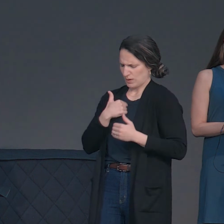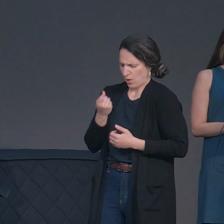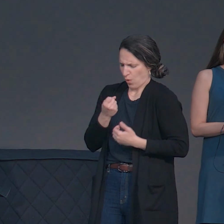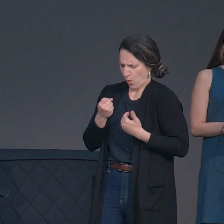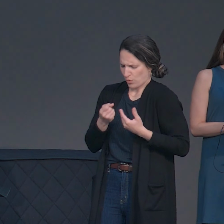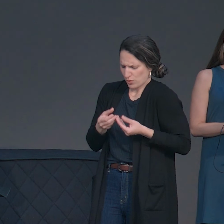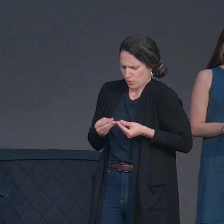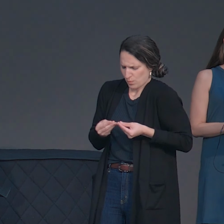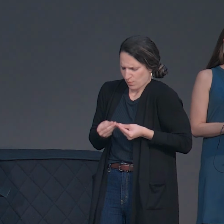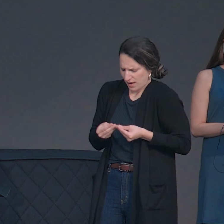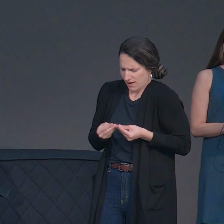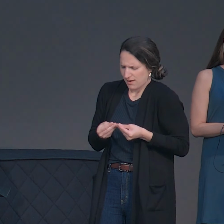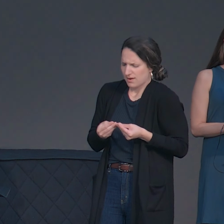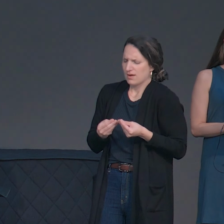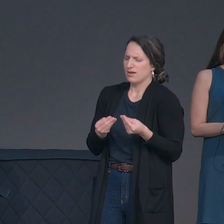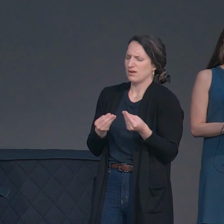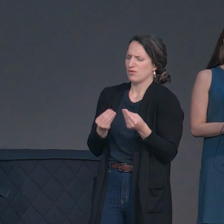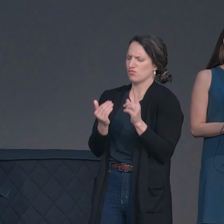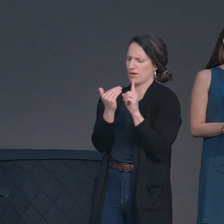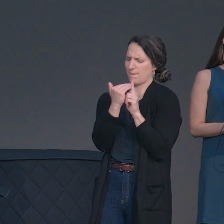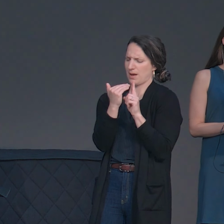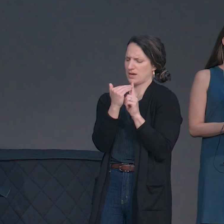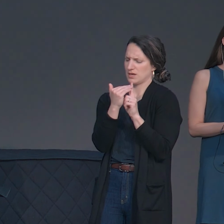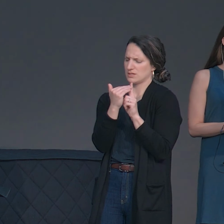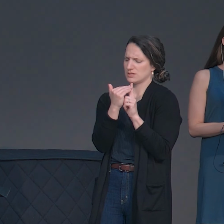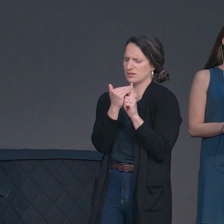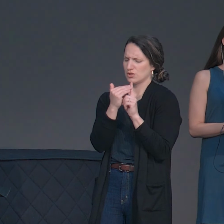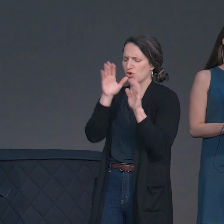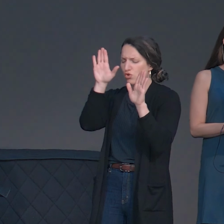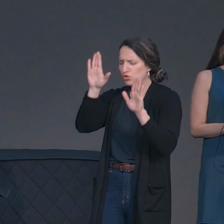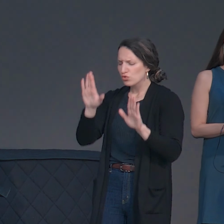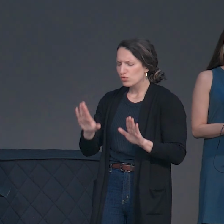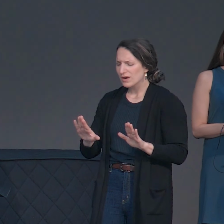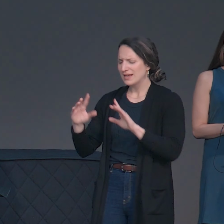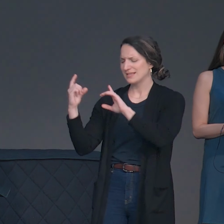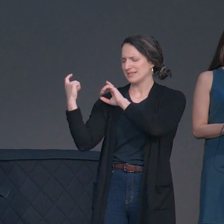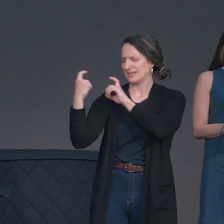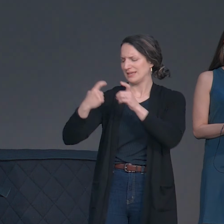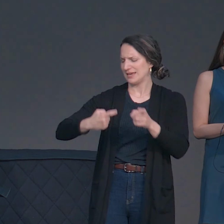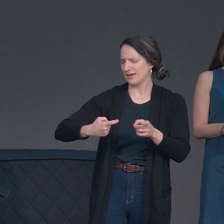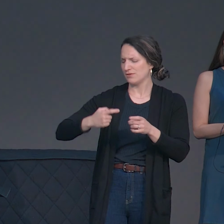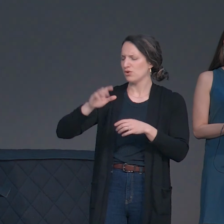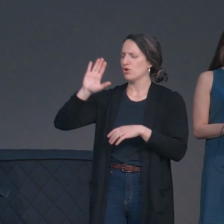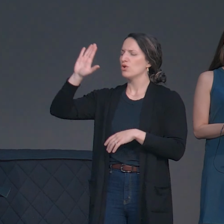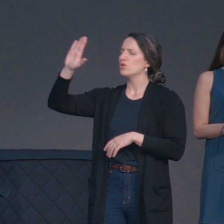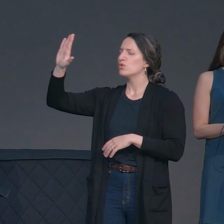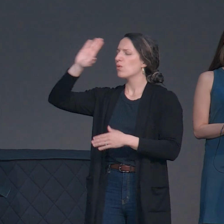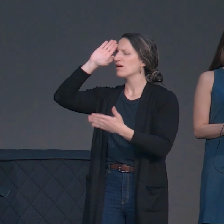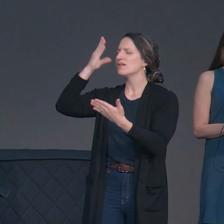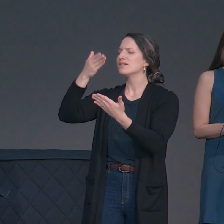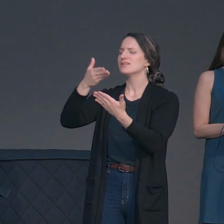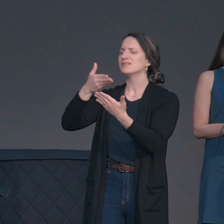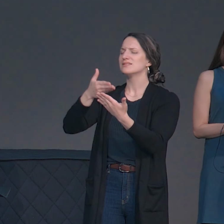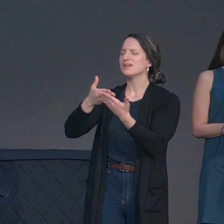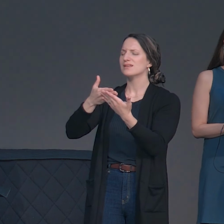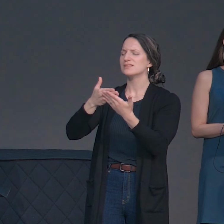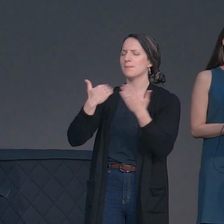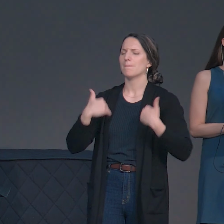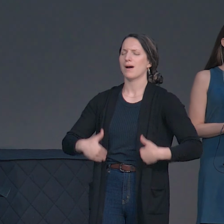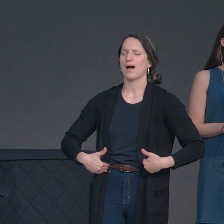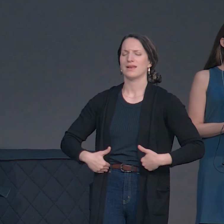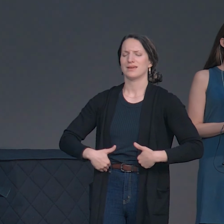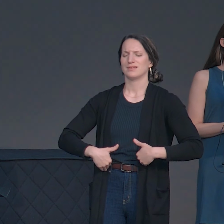that it always remind us that the greatest gift to humankind was your Son's broken body on the cross. Thank